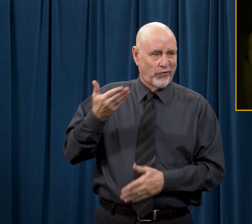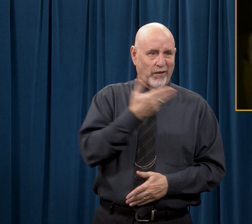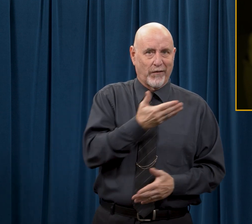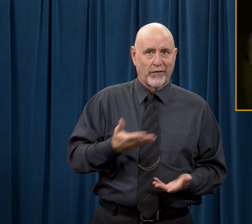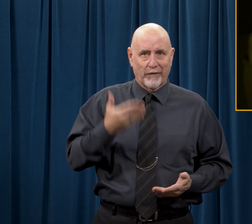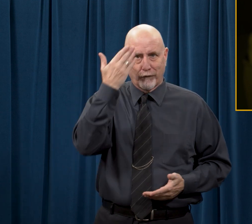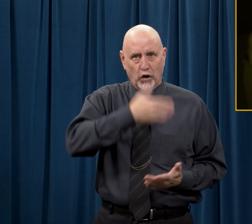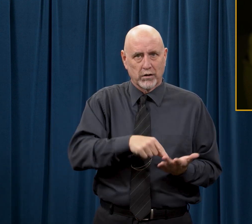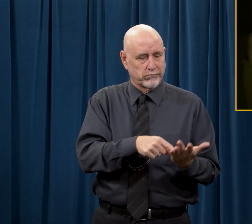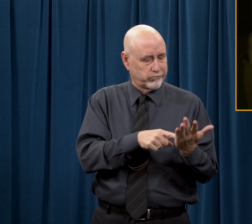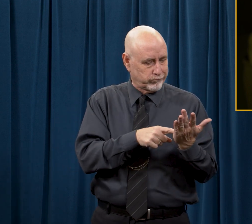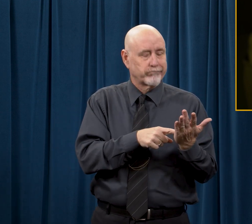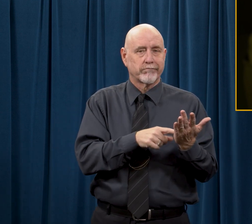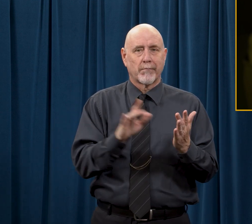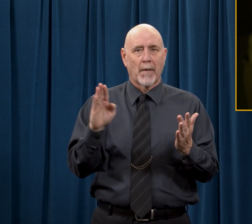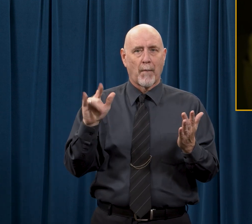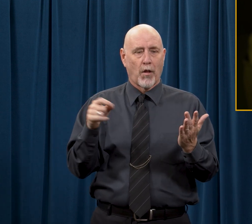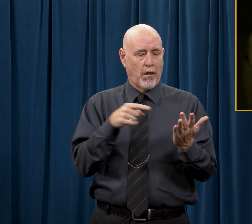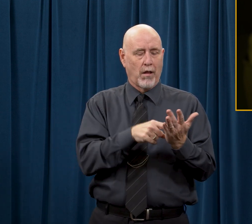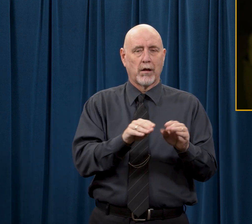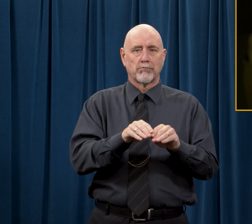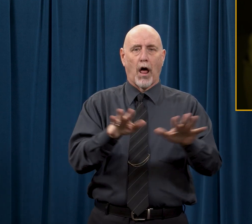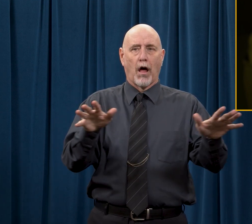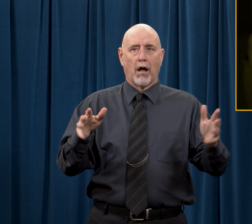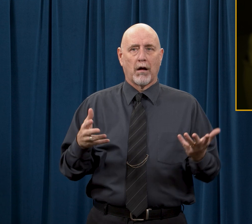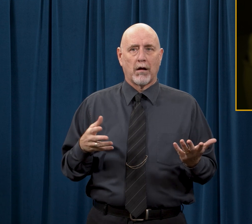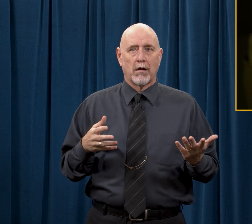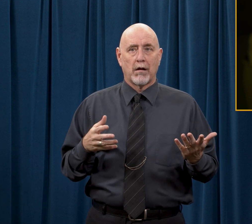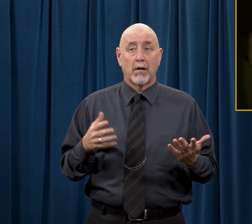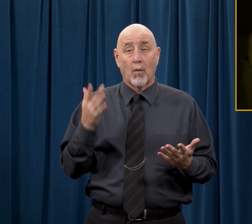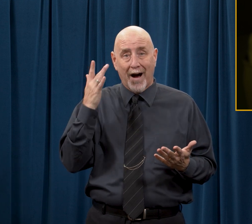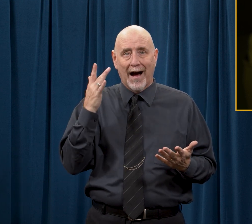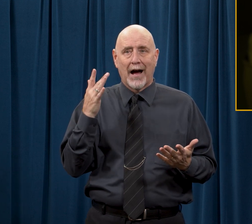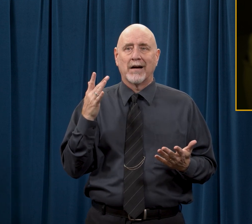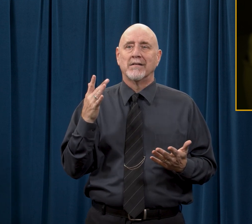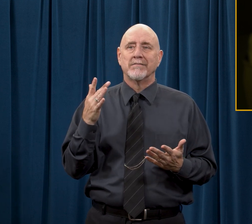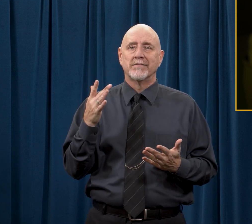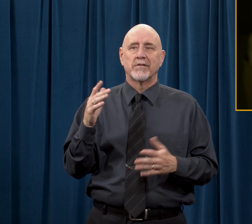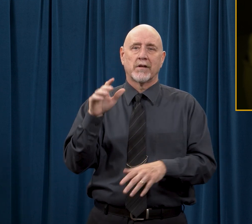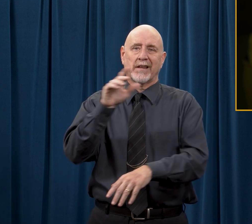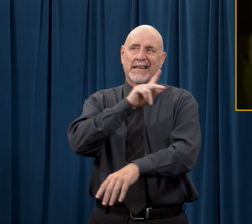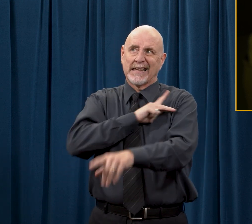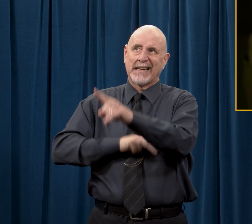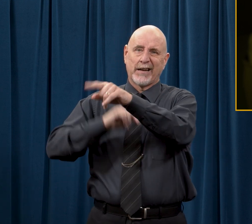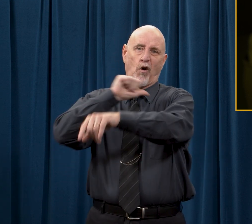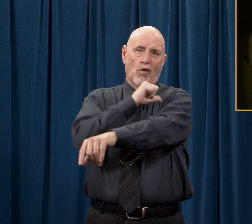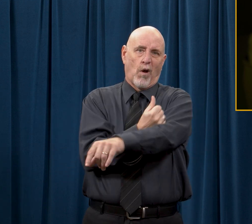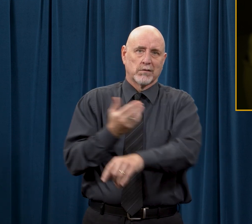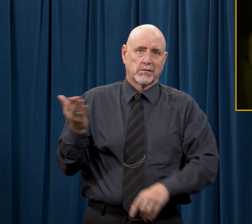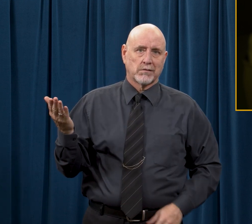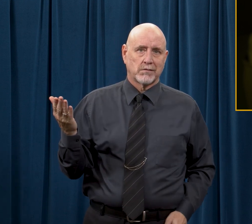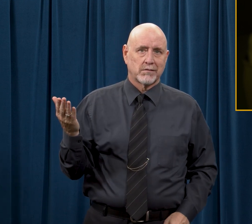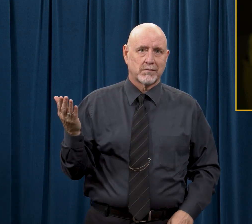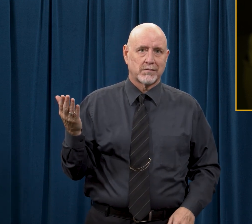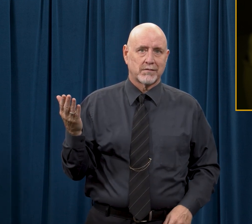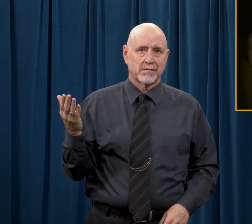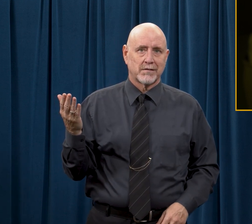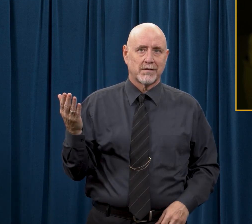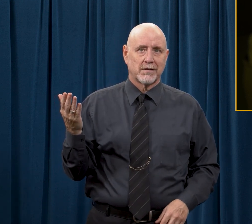that his picture was on the front. And the Bible was successful only because it was authorized by the